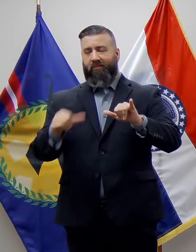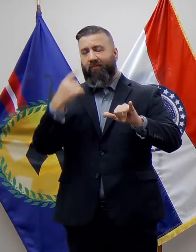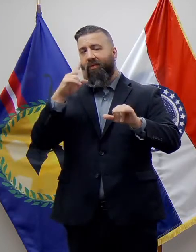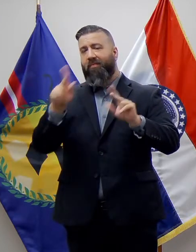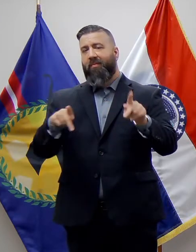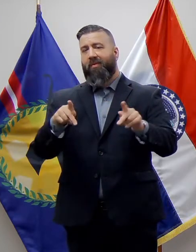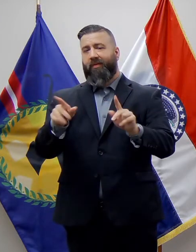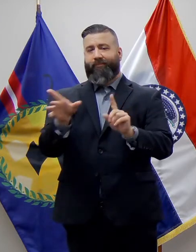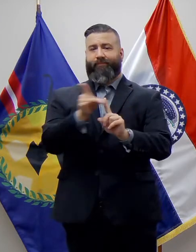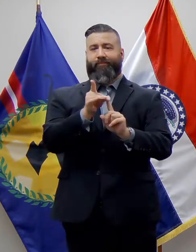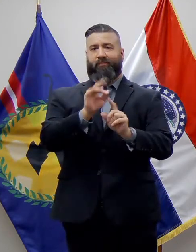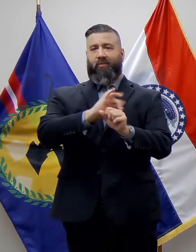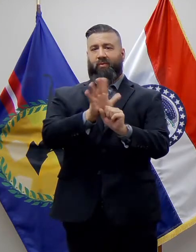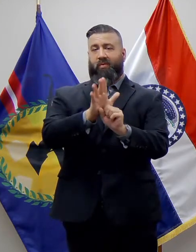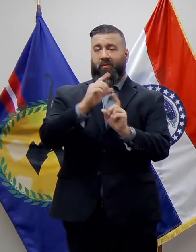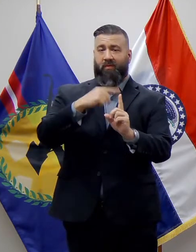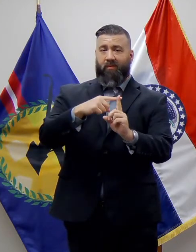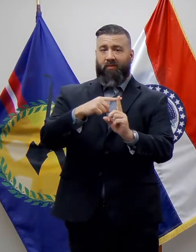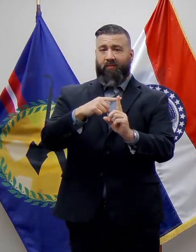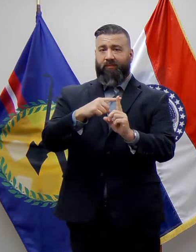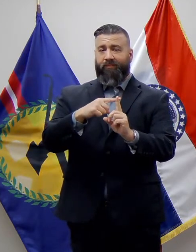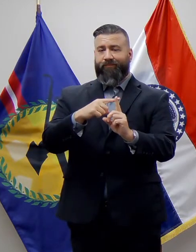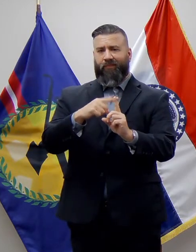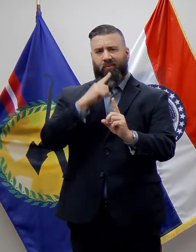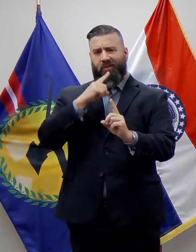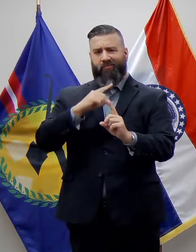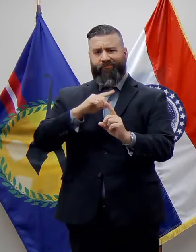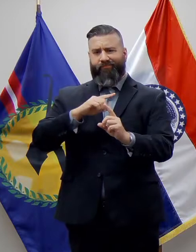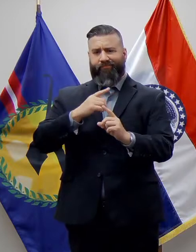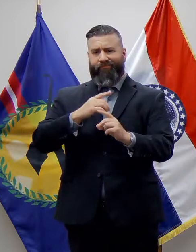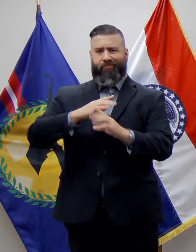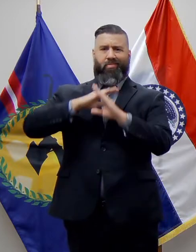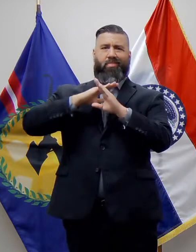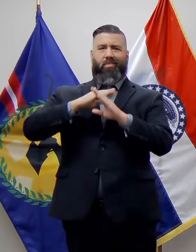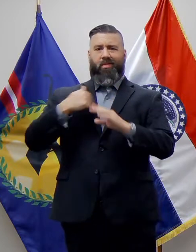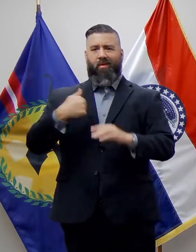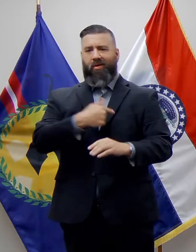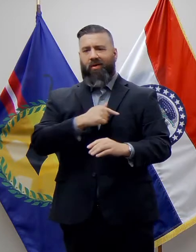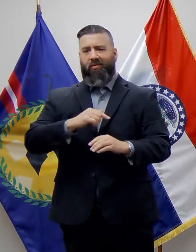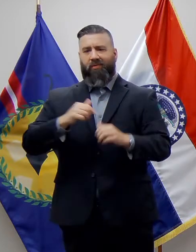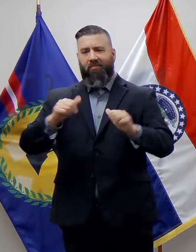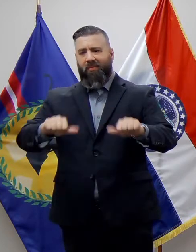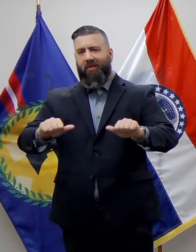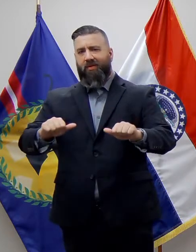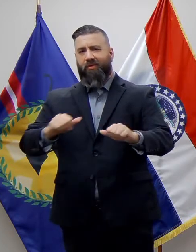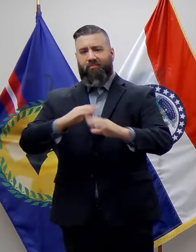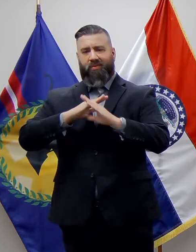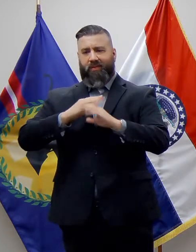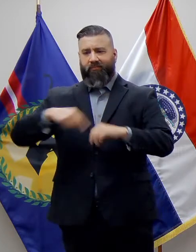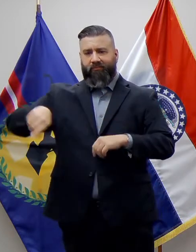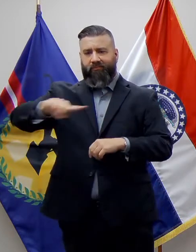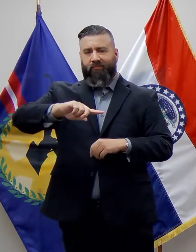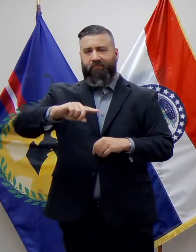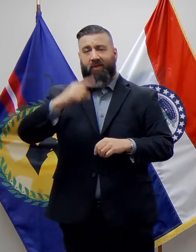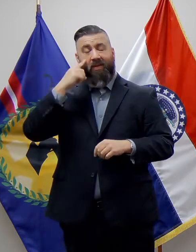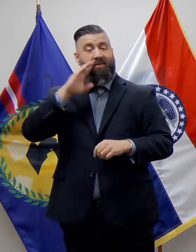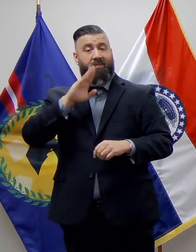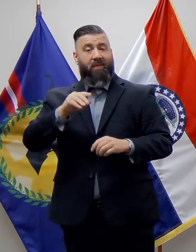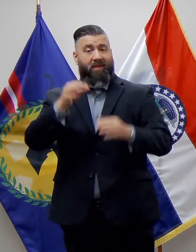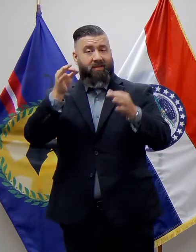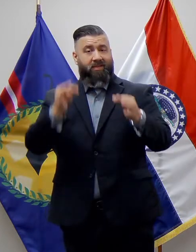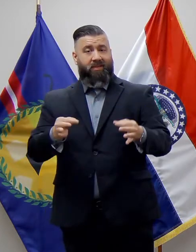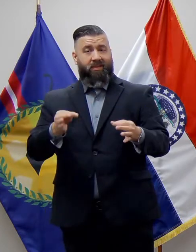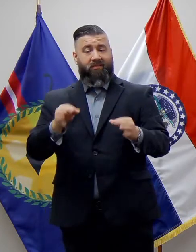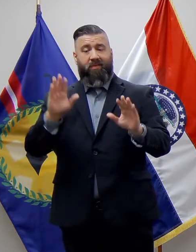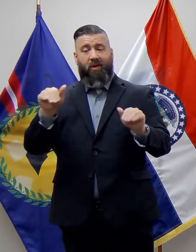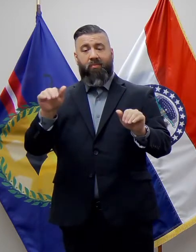infected, of our ability to issue public health orders and protect the community. I believe that was a bad ruling, and I hope that we can find a